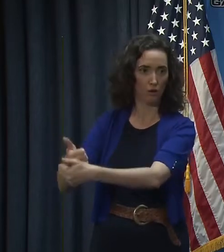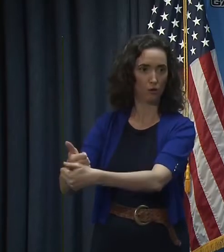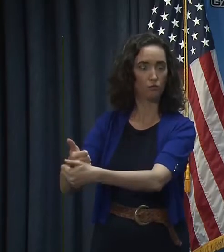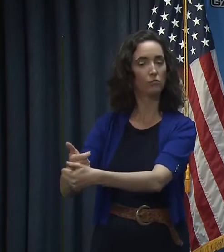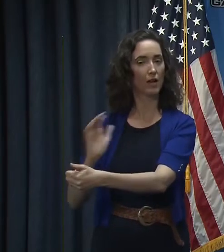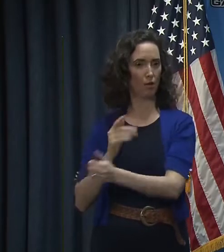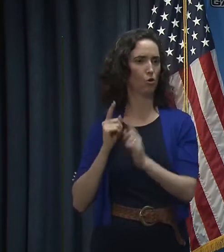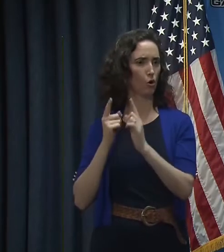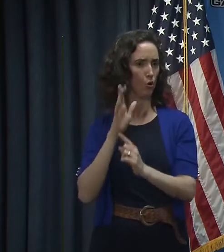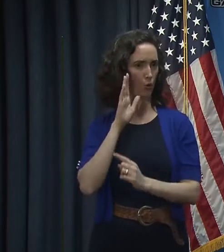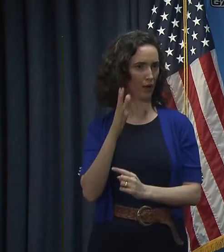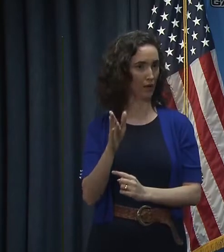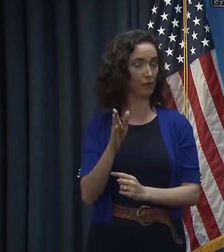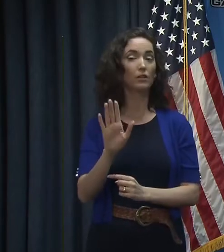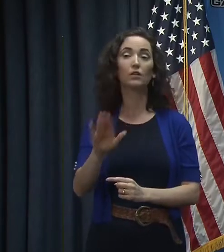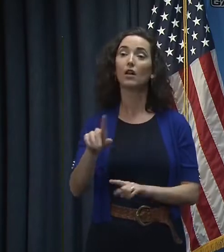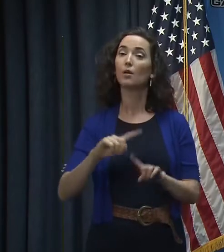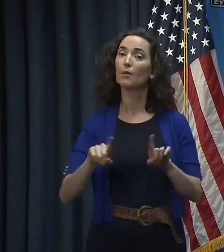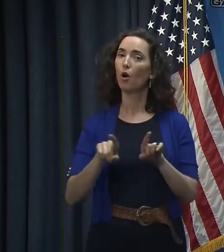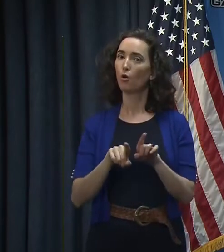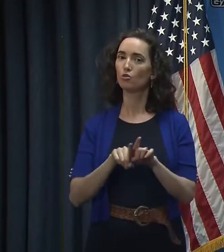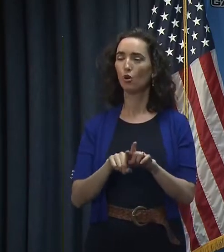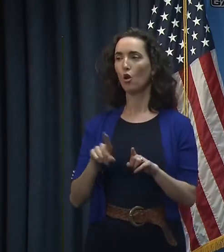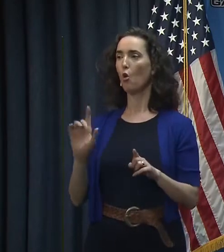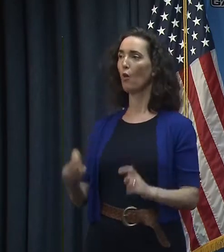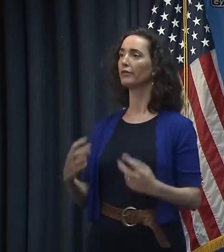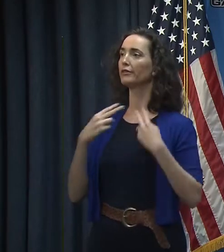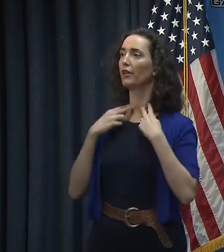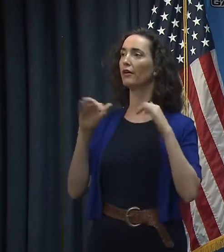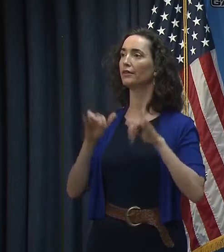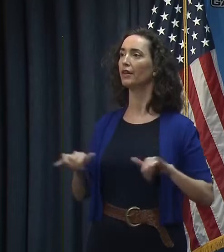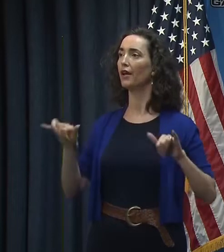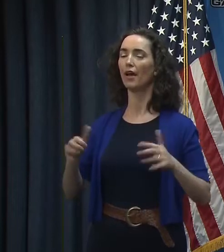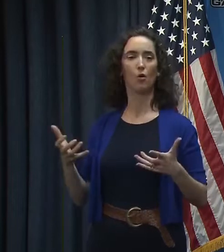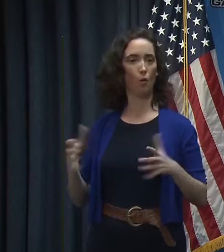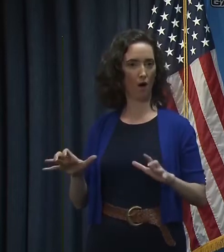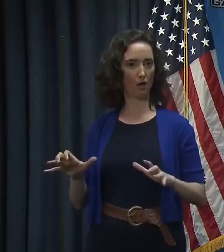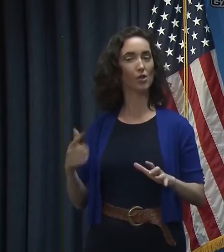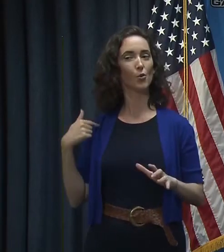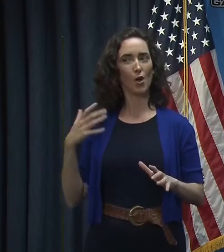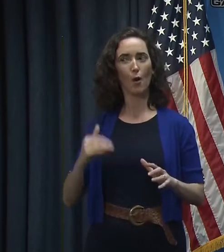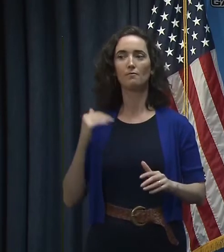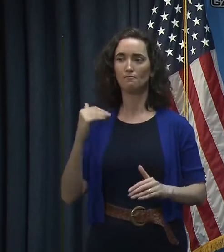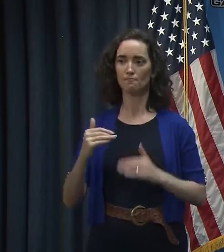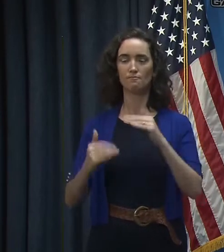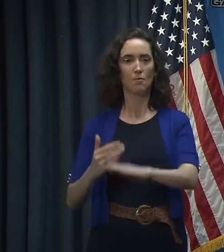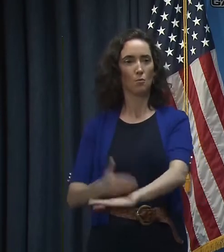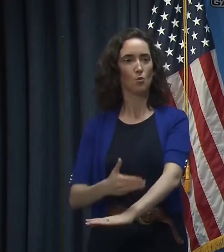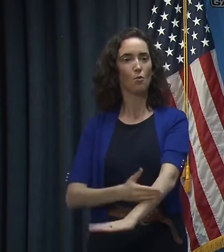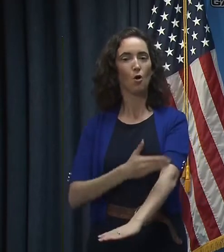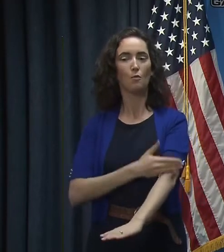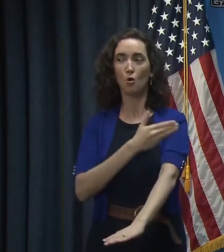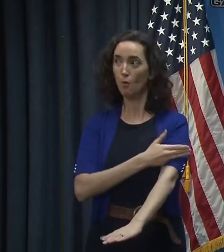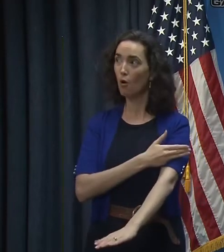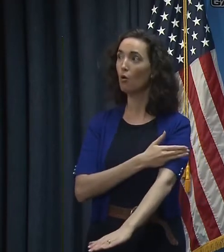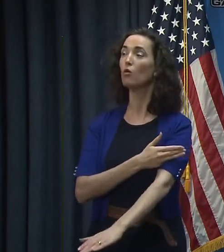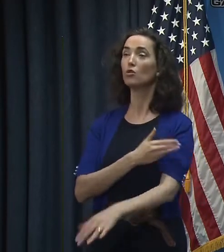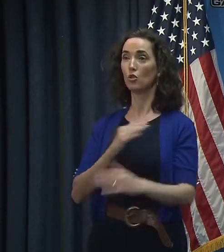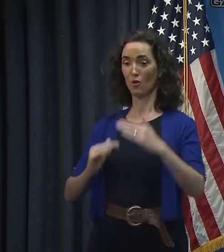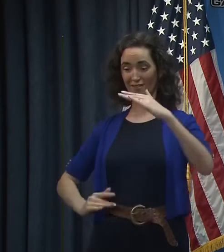that, but we also intend to make sure that we're progressing so that we will meet these measures that